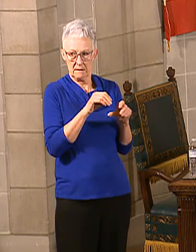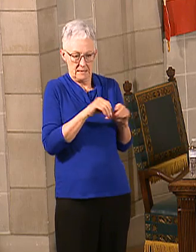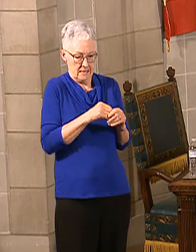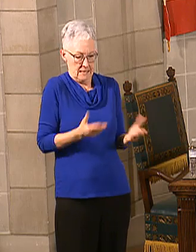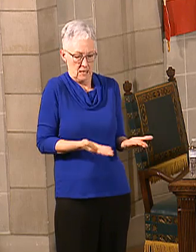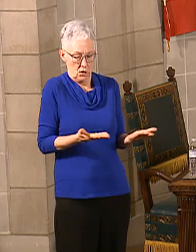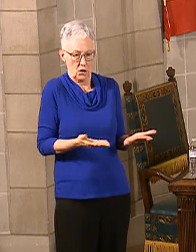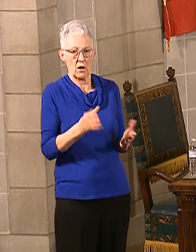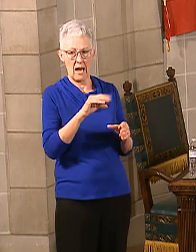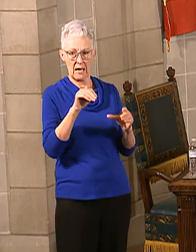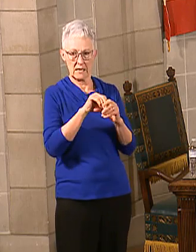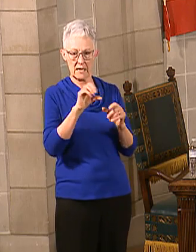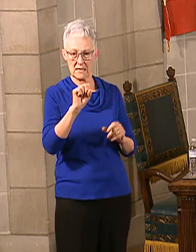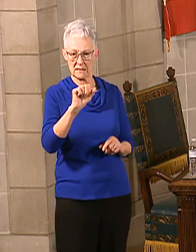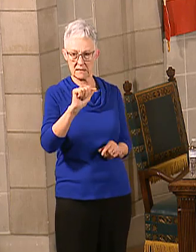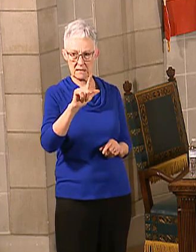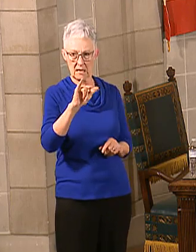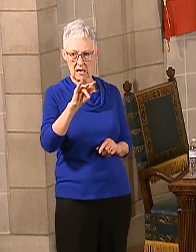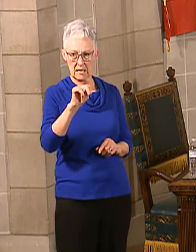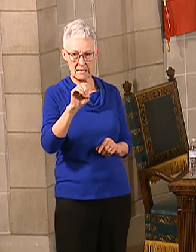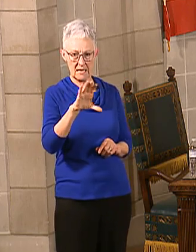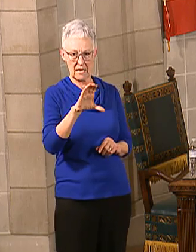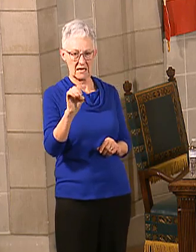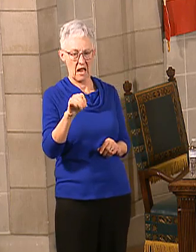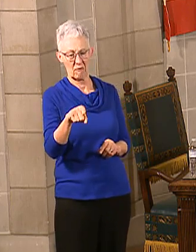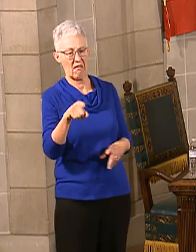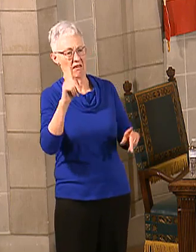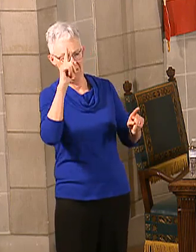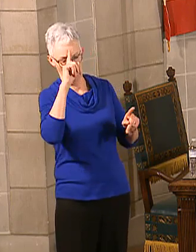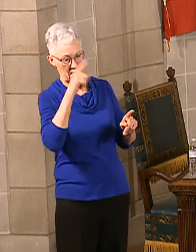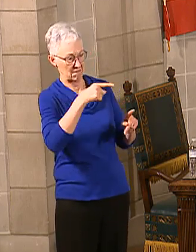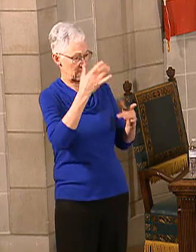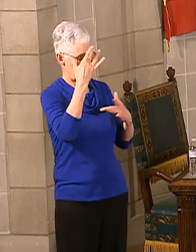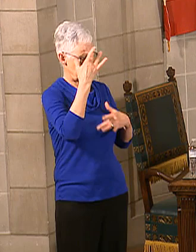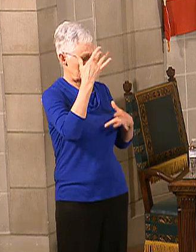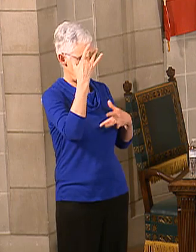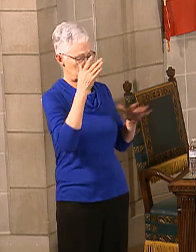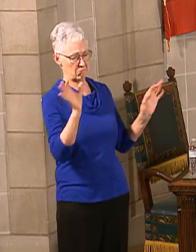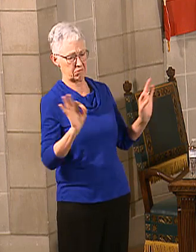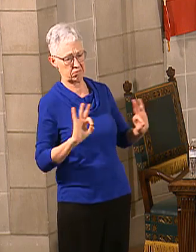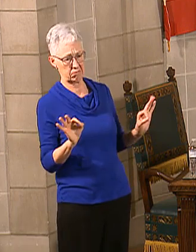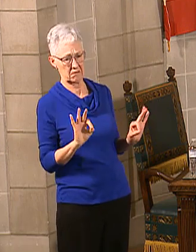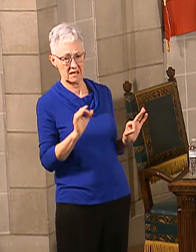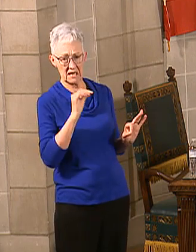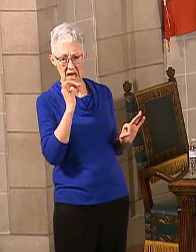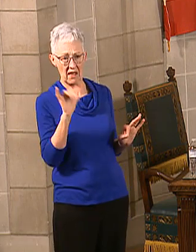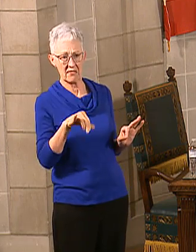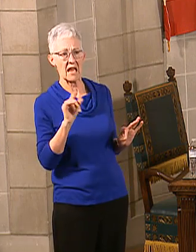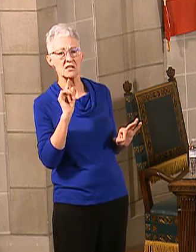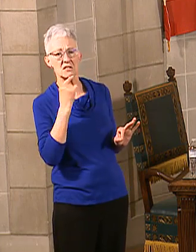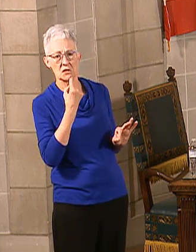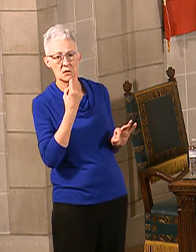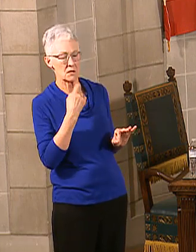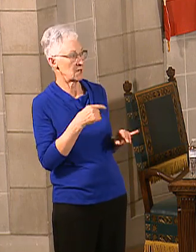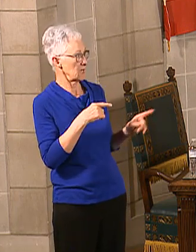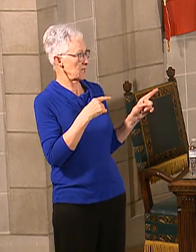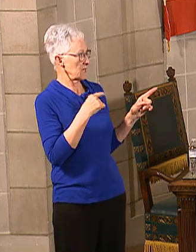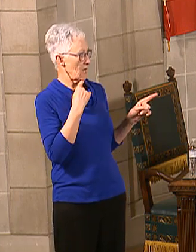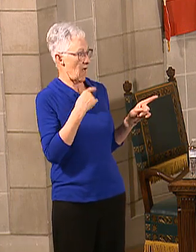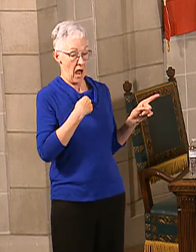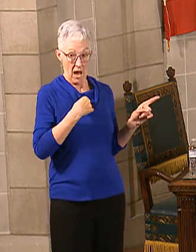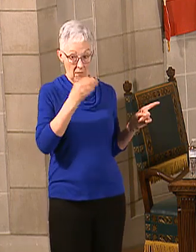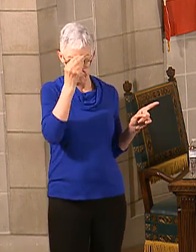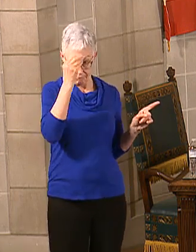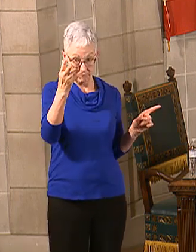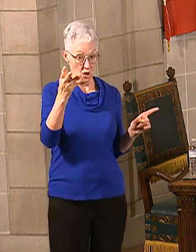about ramping up testing. And again, we are working to expand the testing capacity. I will tell you, no governor in this country feels like they have the testing that they want to have in their